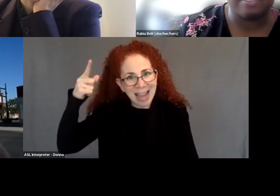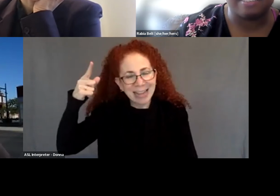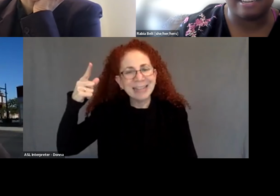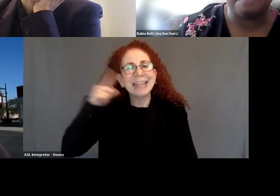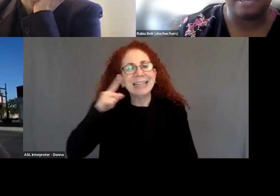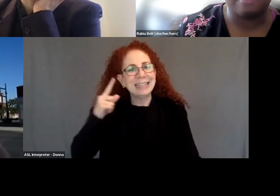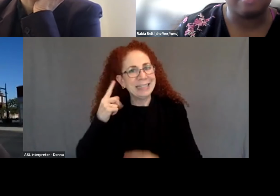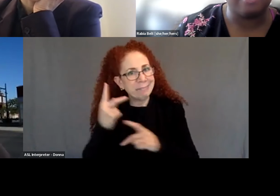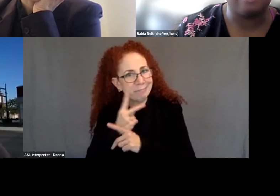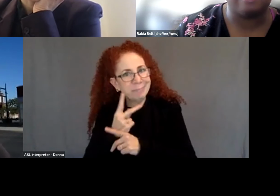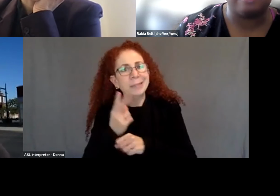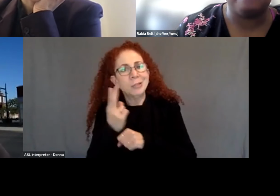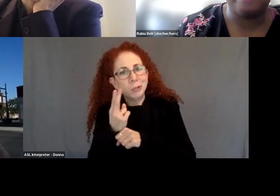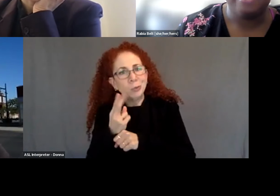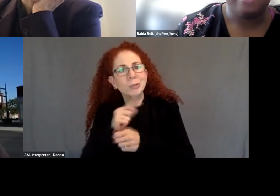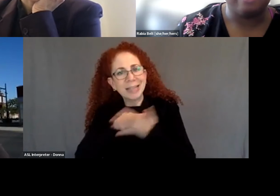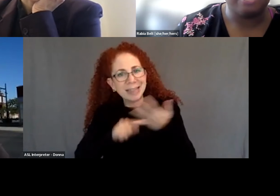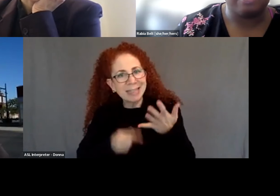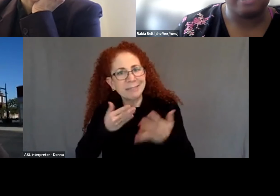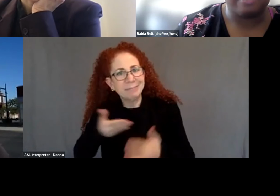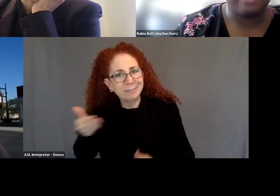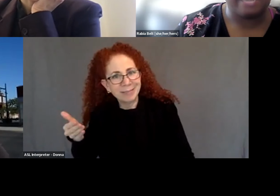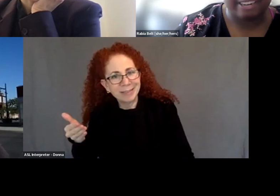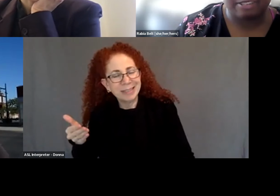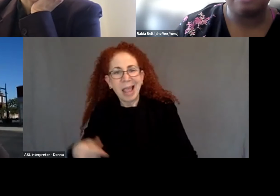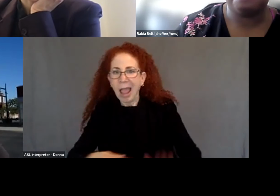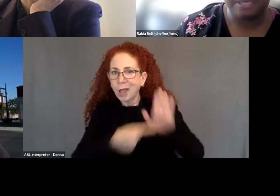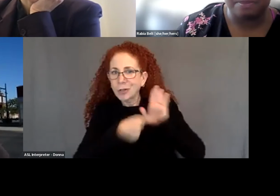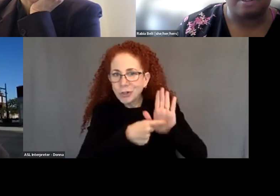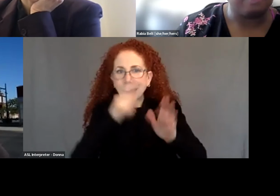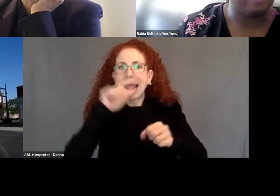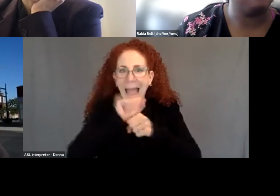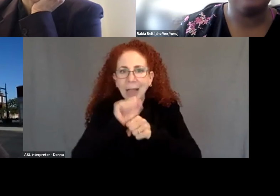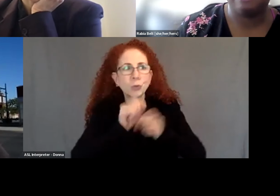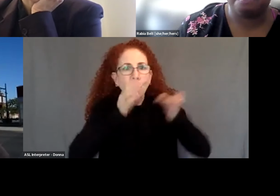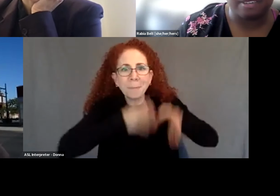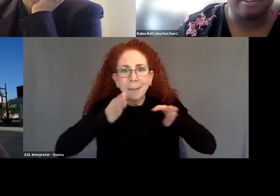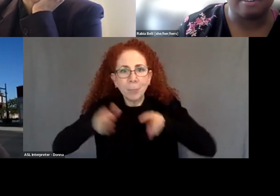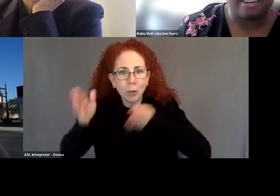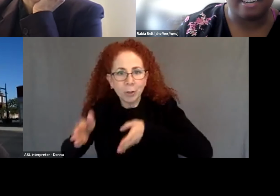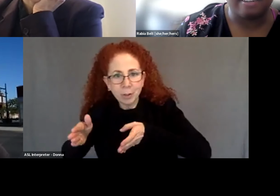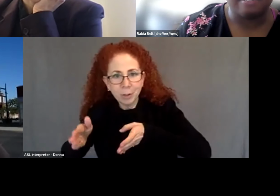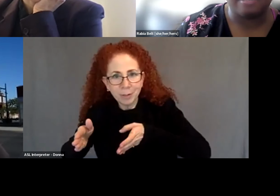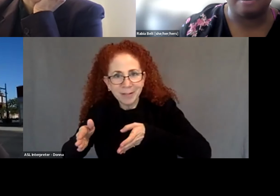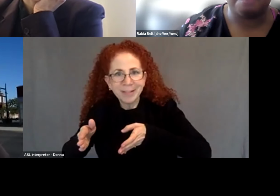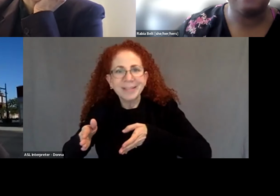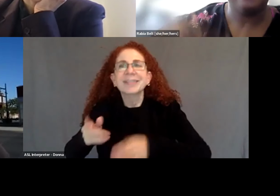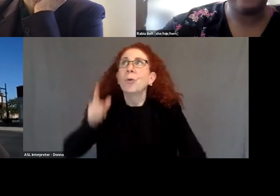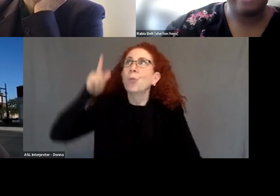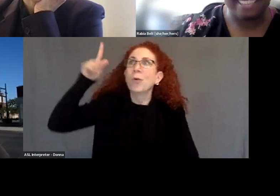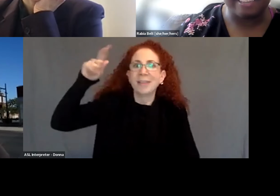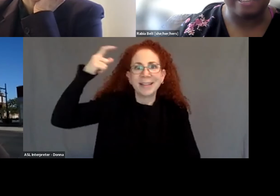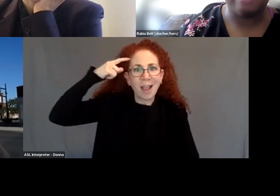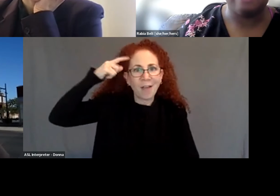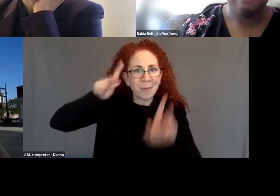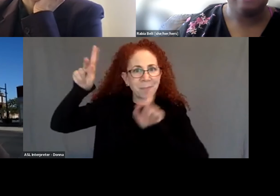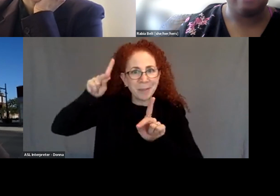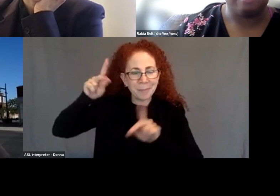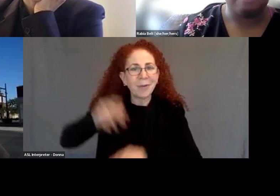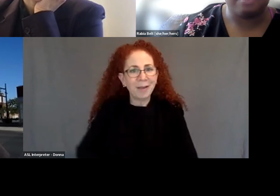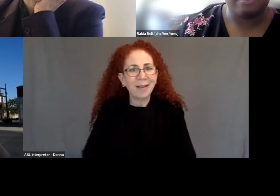sort of these aspects, right? And showing like actual people, right? Sort of these bureaucrats that are putting